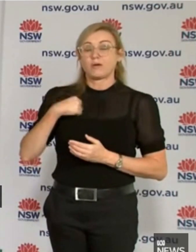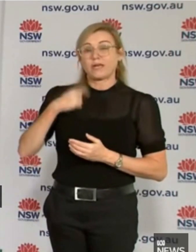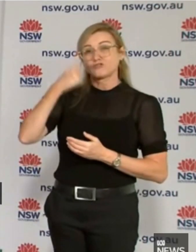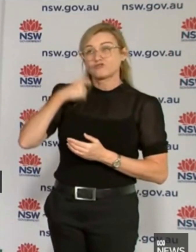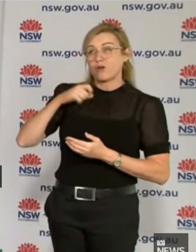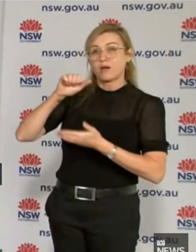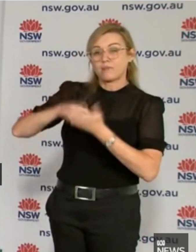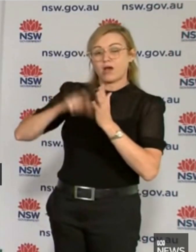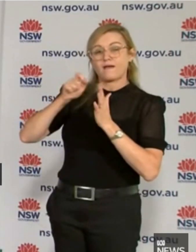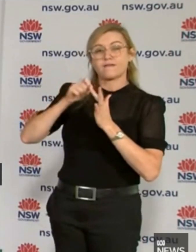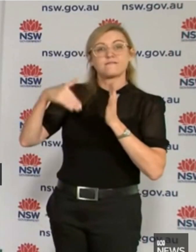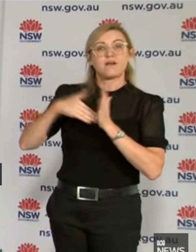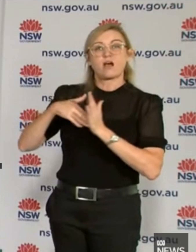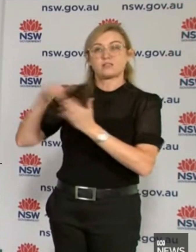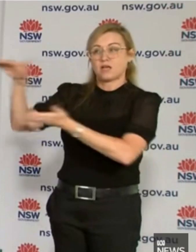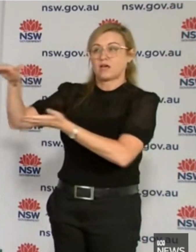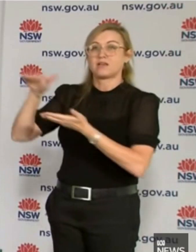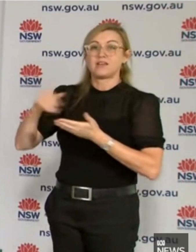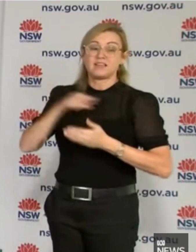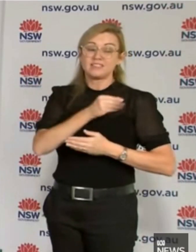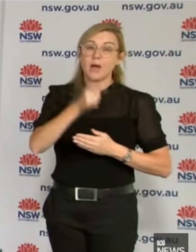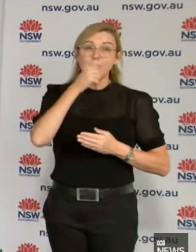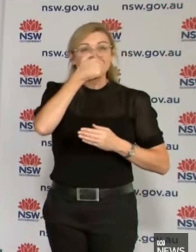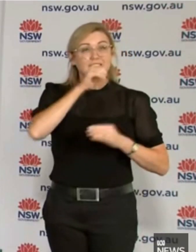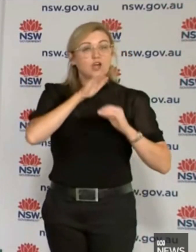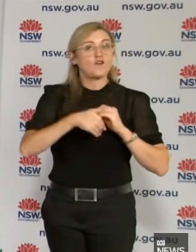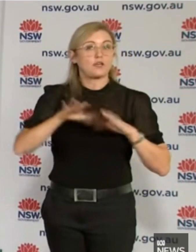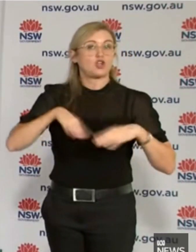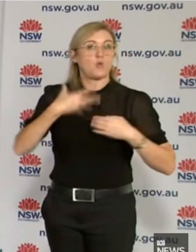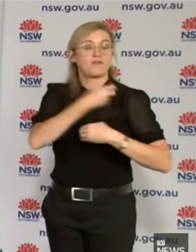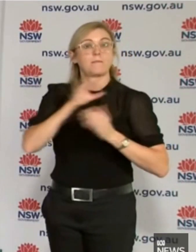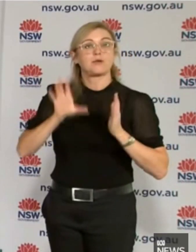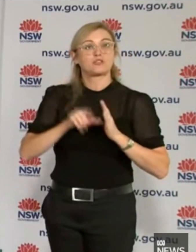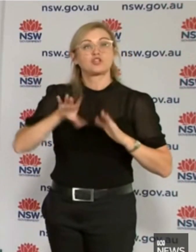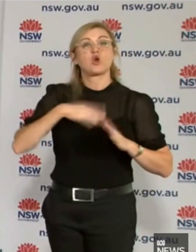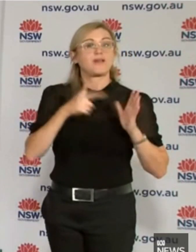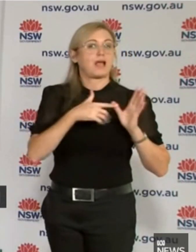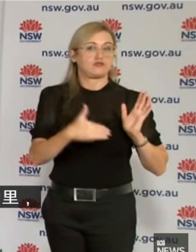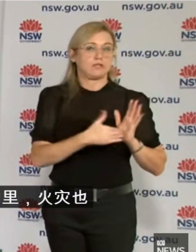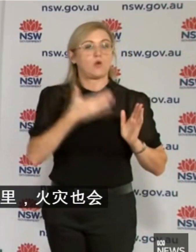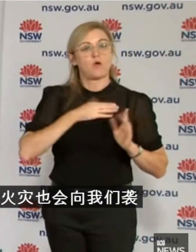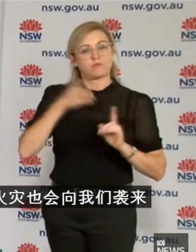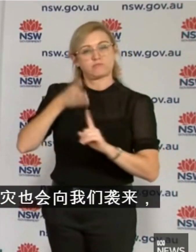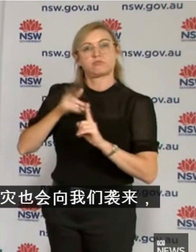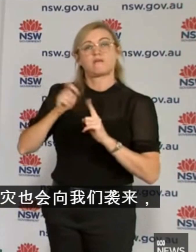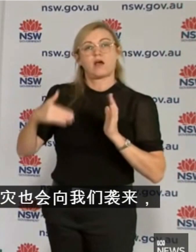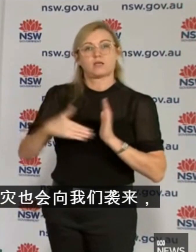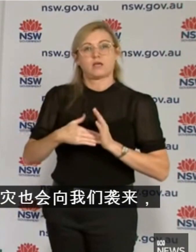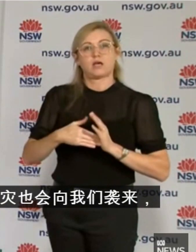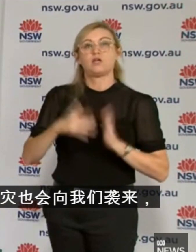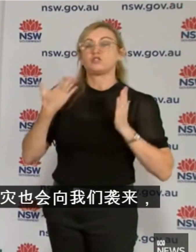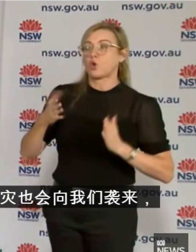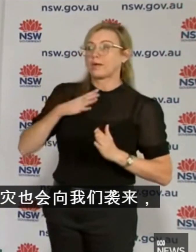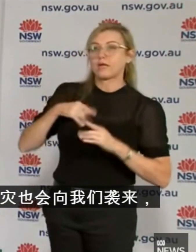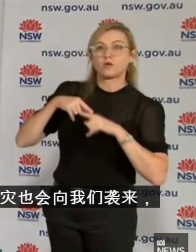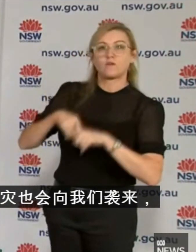possible, but there are limits, and we're not sure at this point with precision what amount of Pfizer will be coming to us even